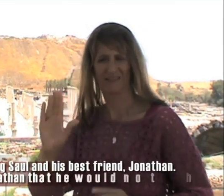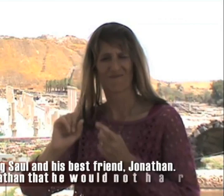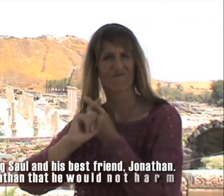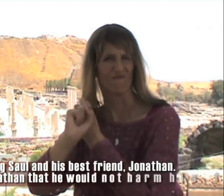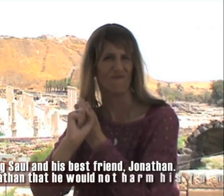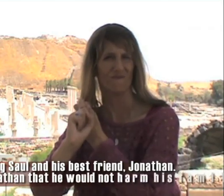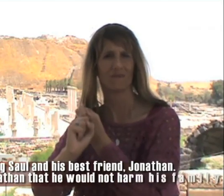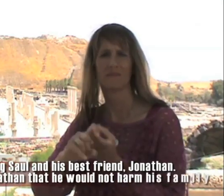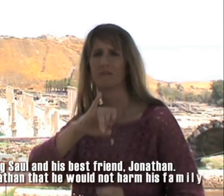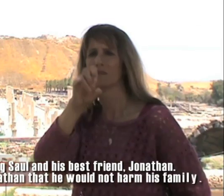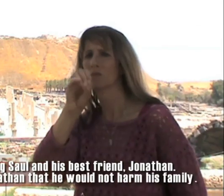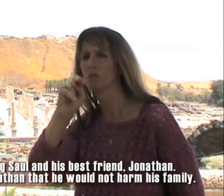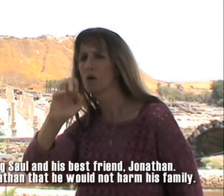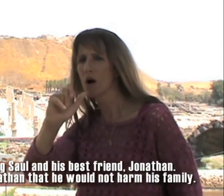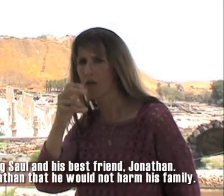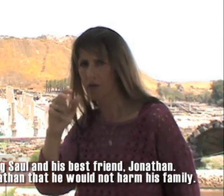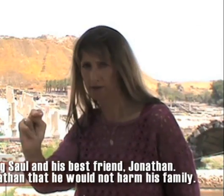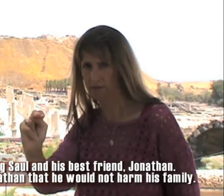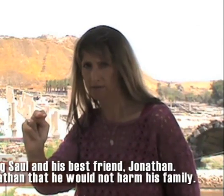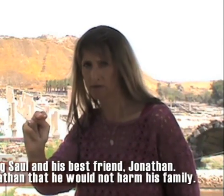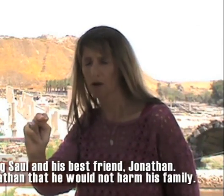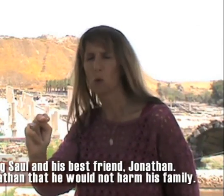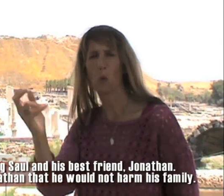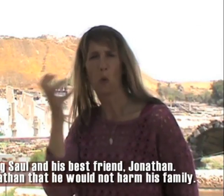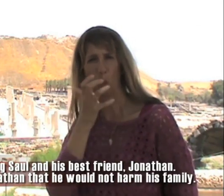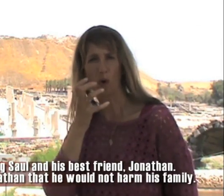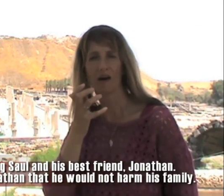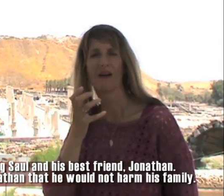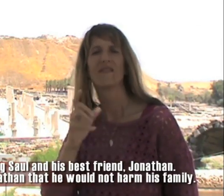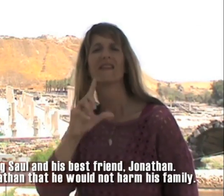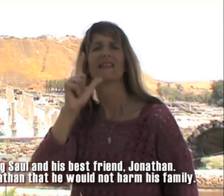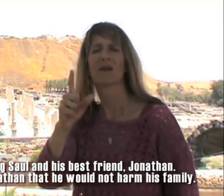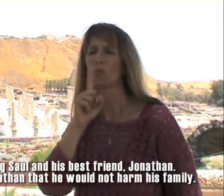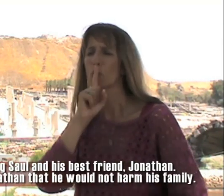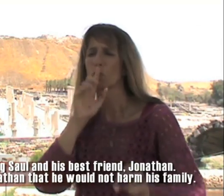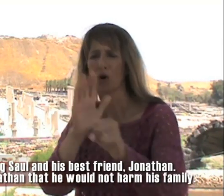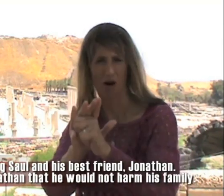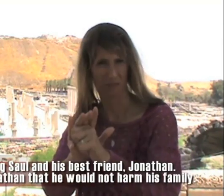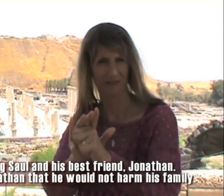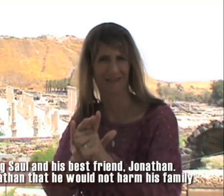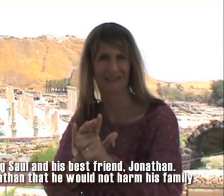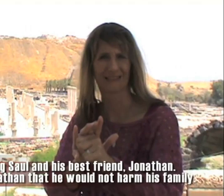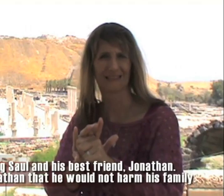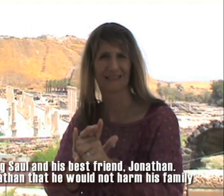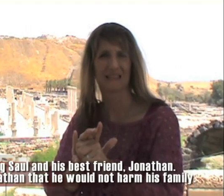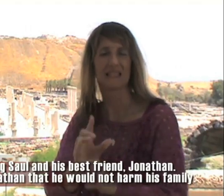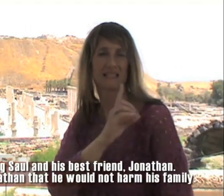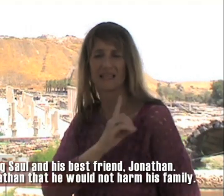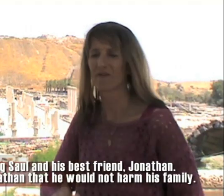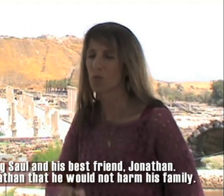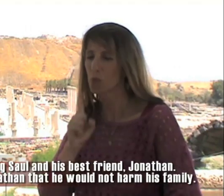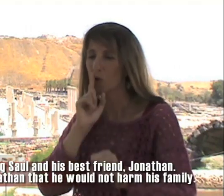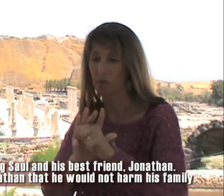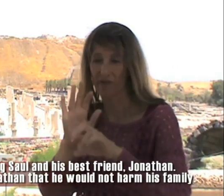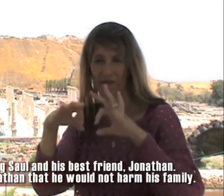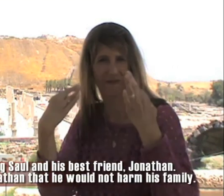and he respected his dear and precious friend, Jonathan. David promised Jonathan that he would not harm